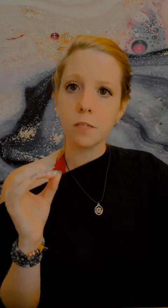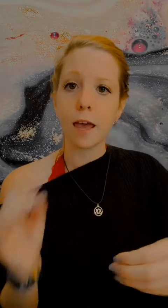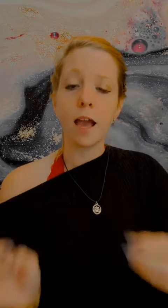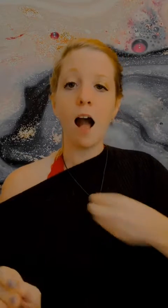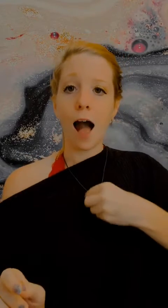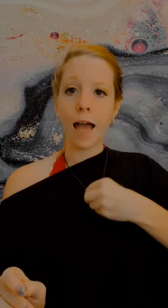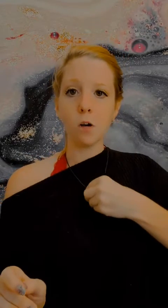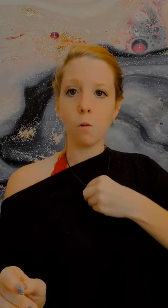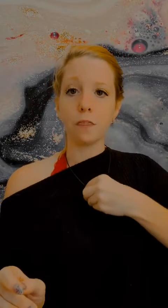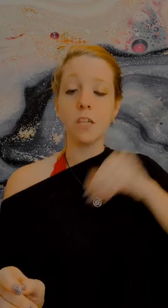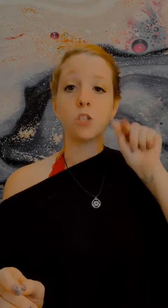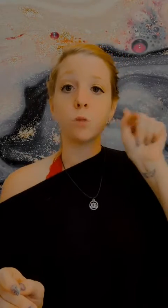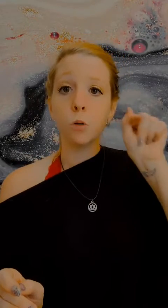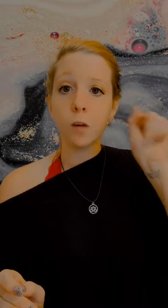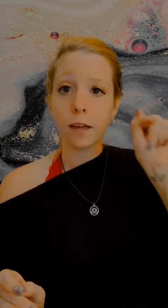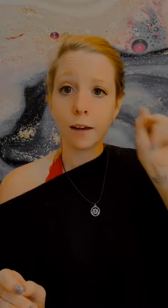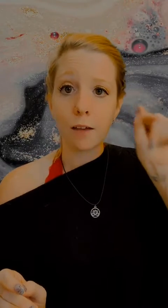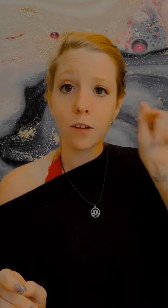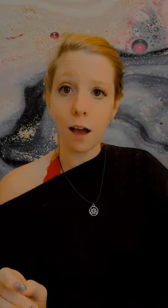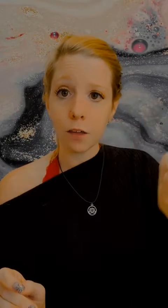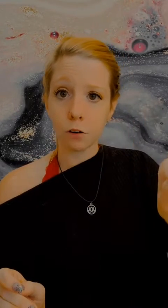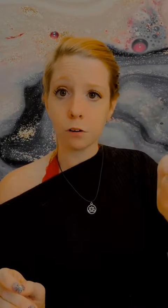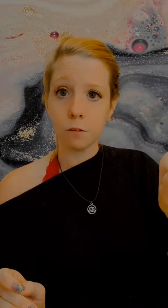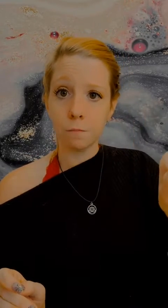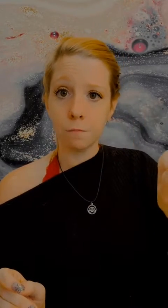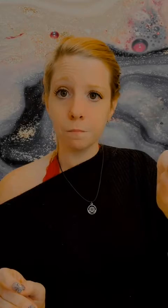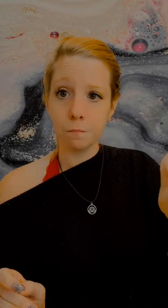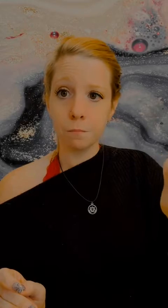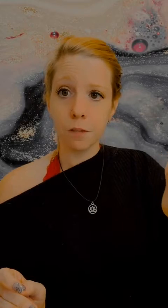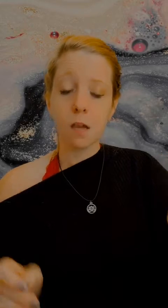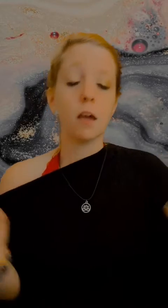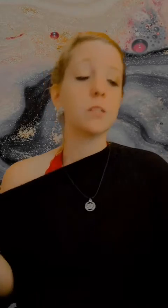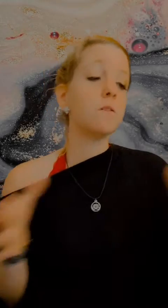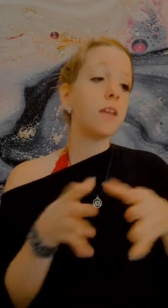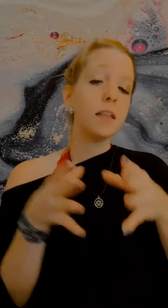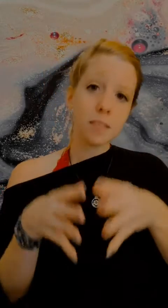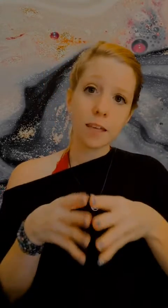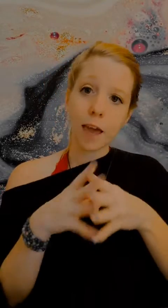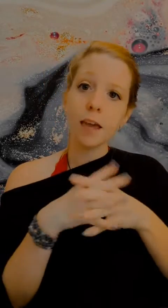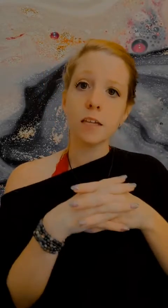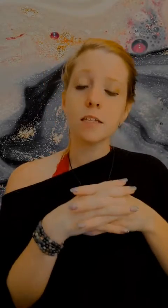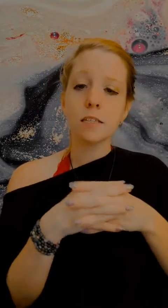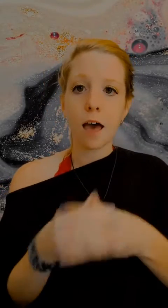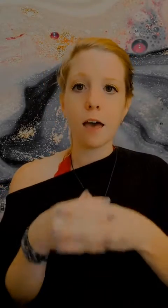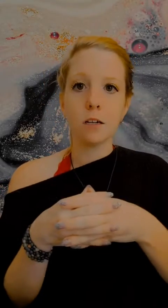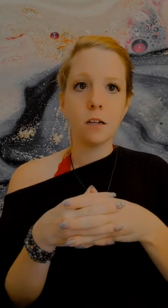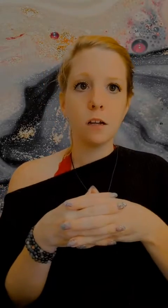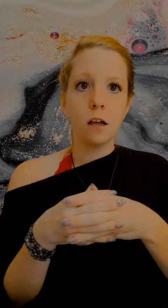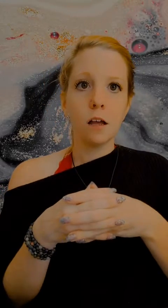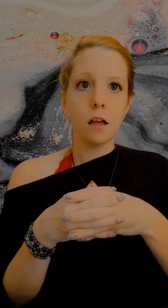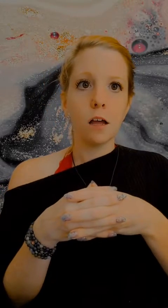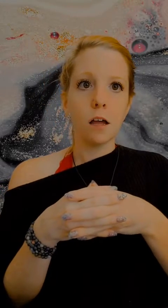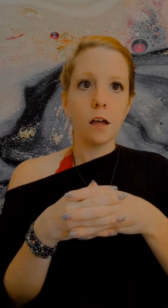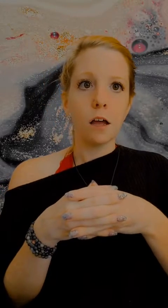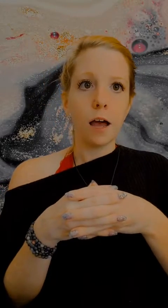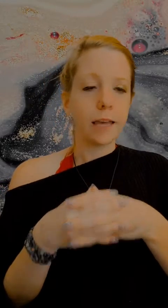say, I don't want this, so you can't have it either. And so if that's the case, then I get